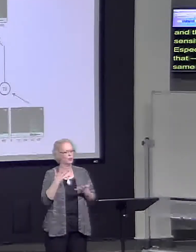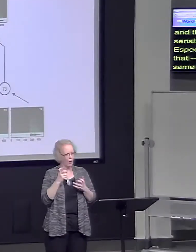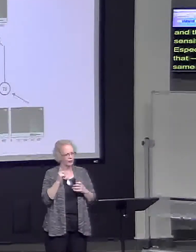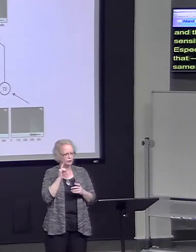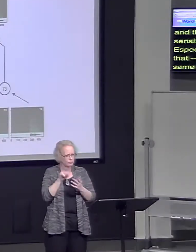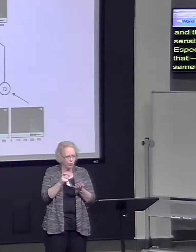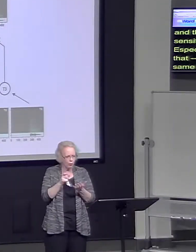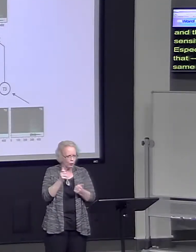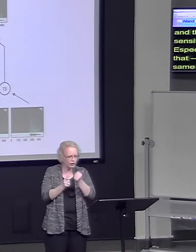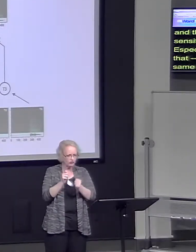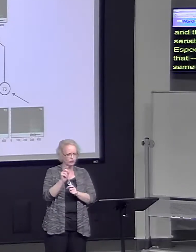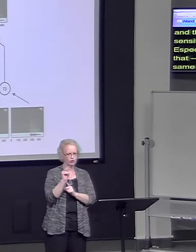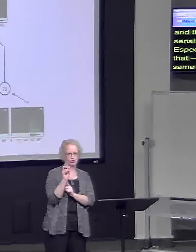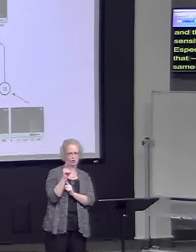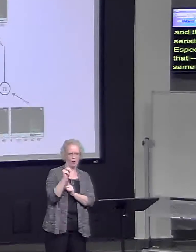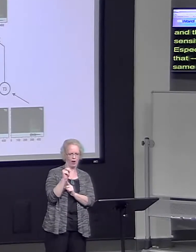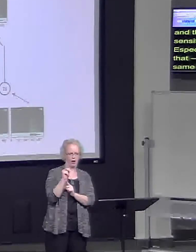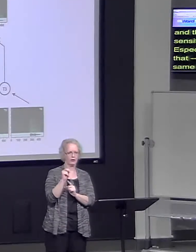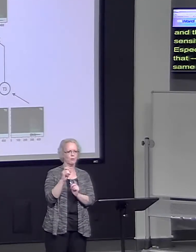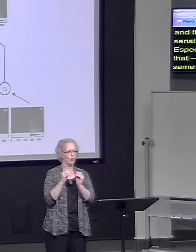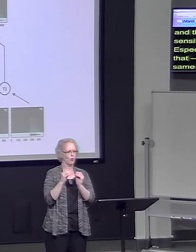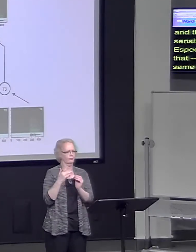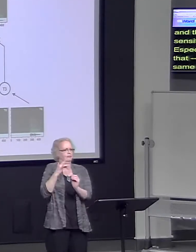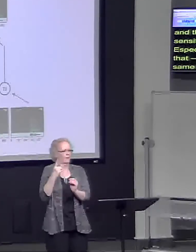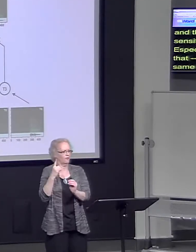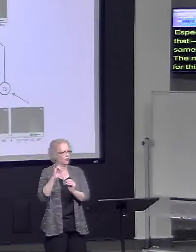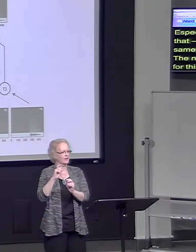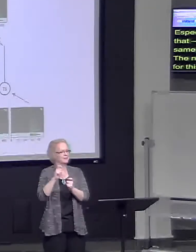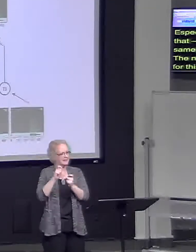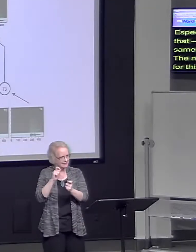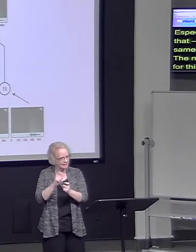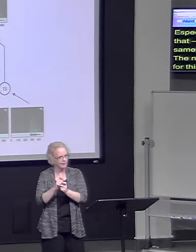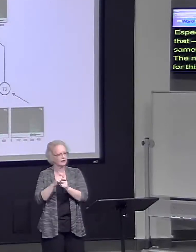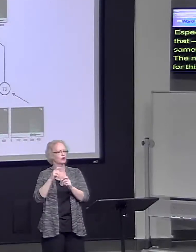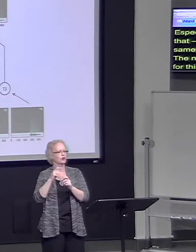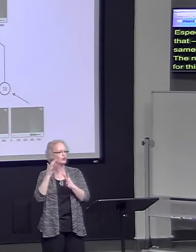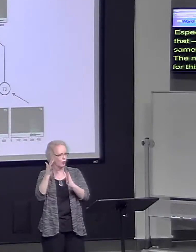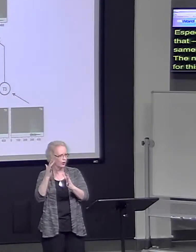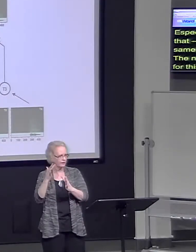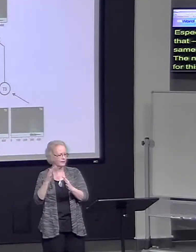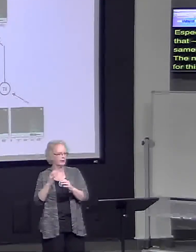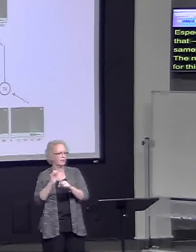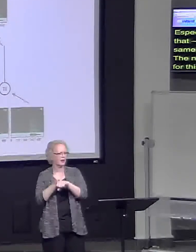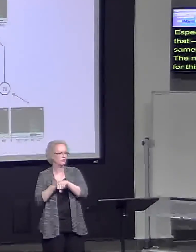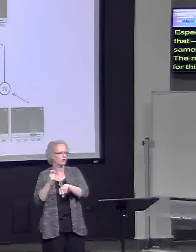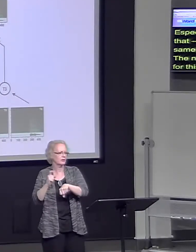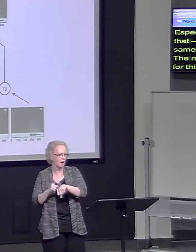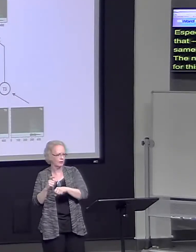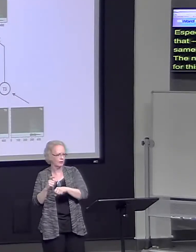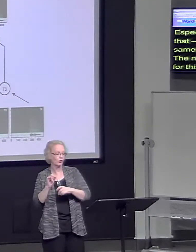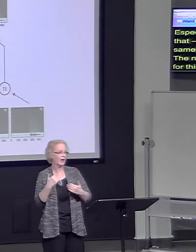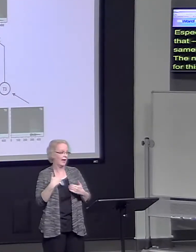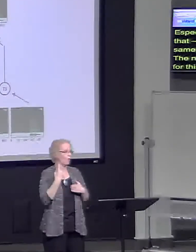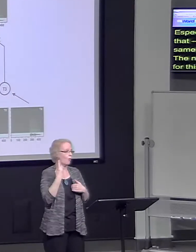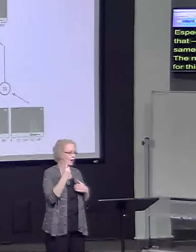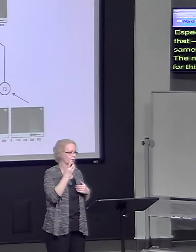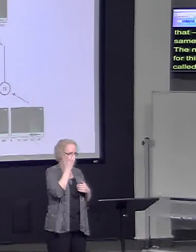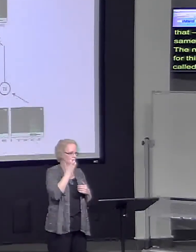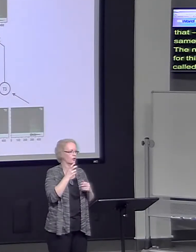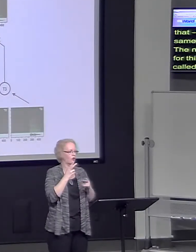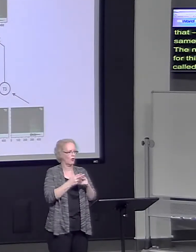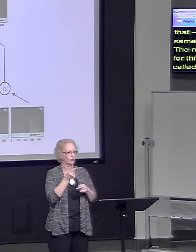of noise bursts, which then is by the ethologist is called a growl, one of those threatening